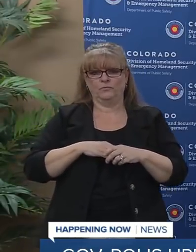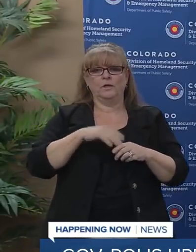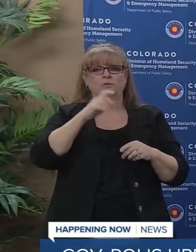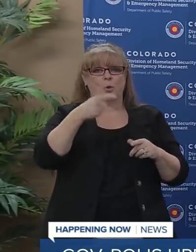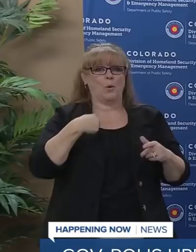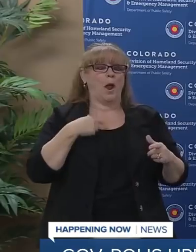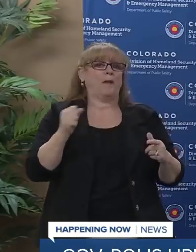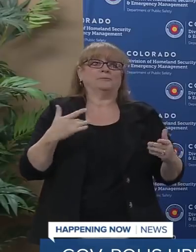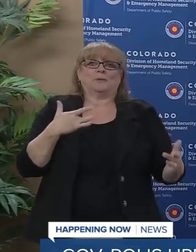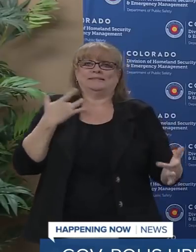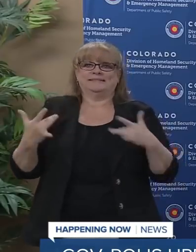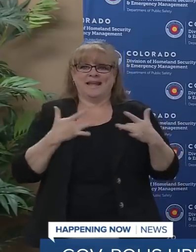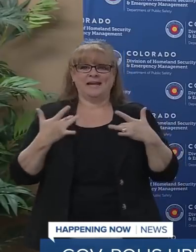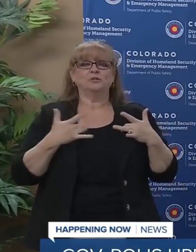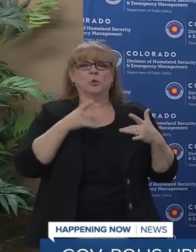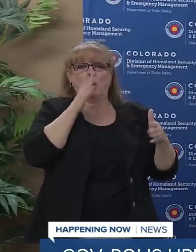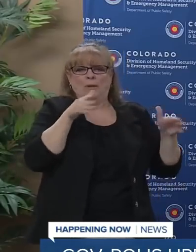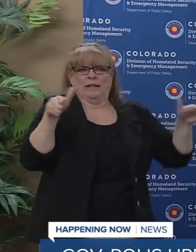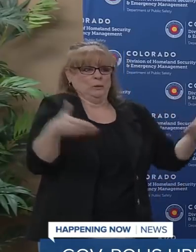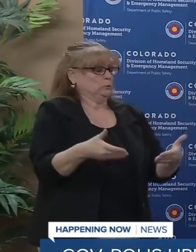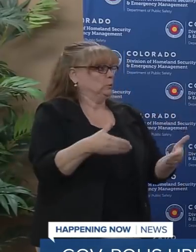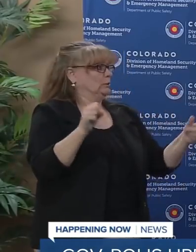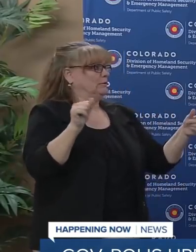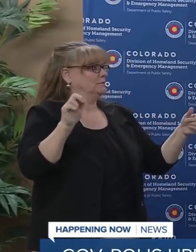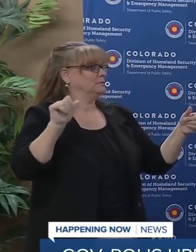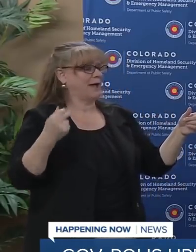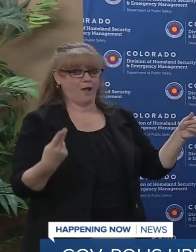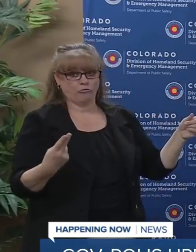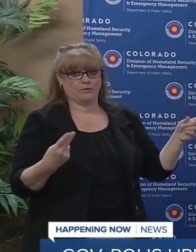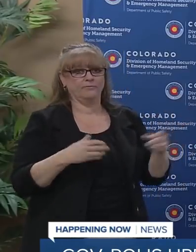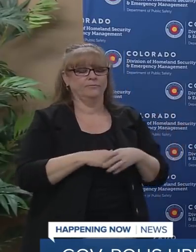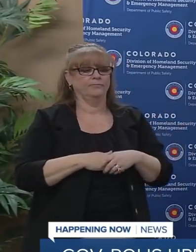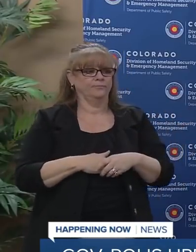here to help talk about some of these projects. Sarah?